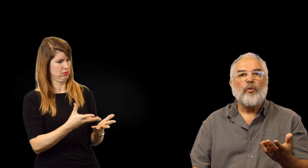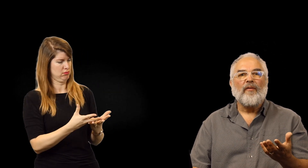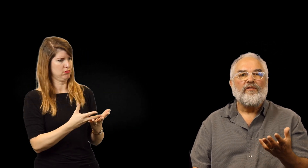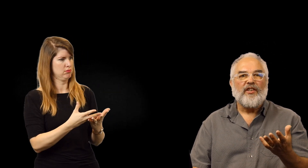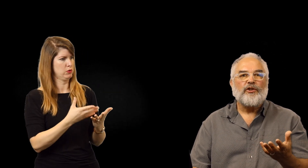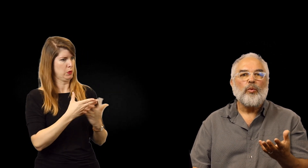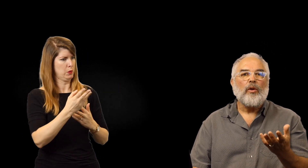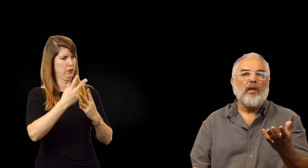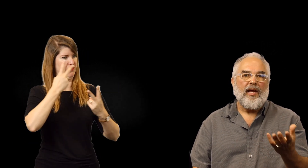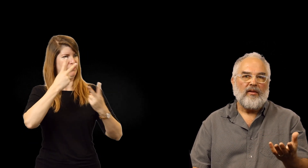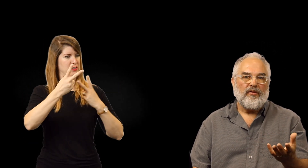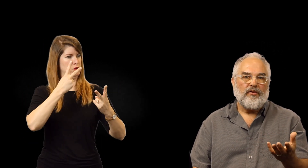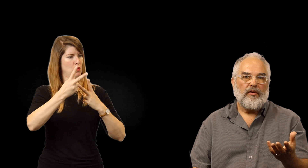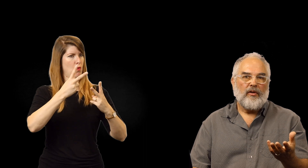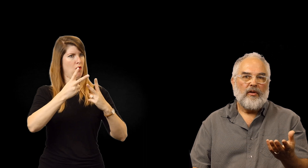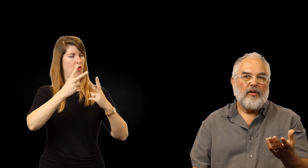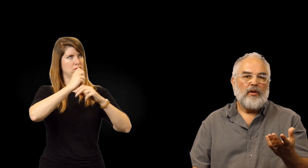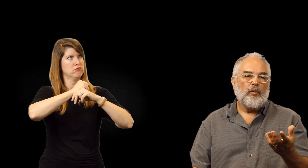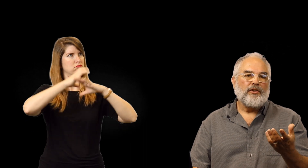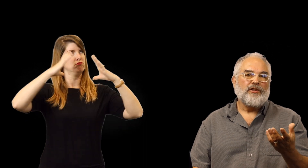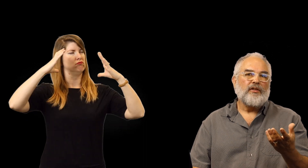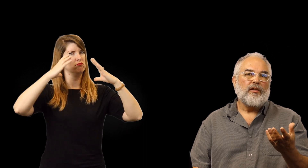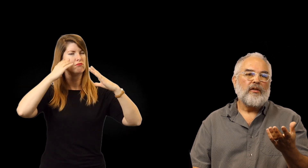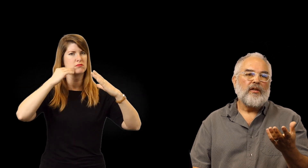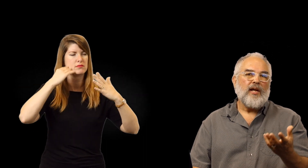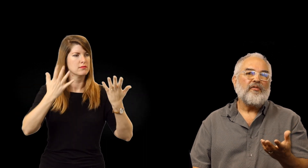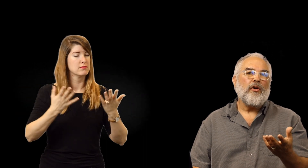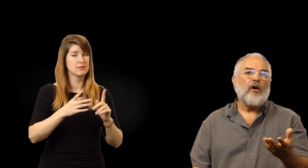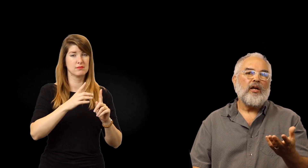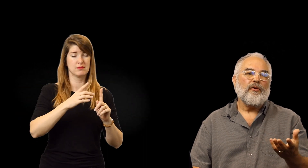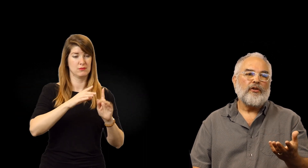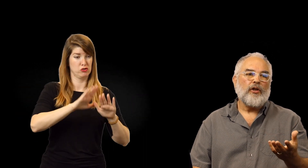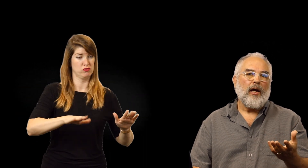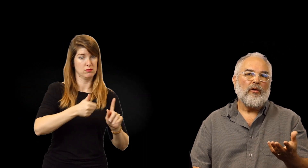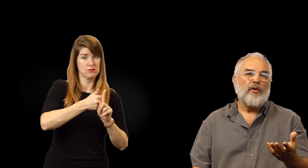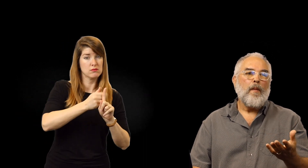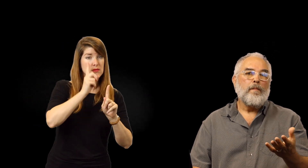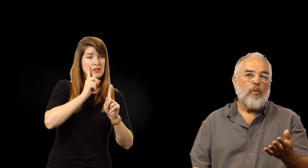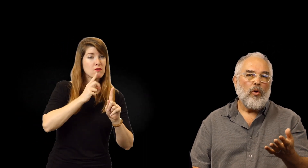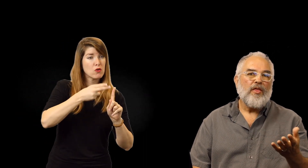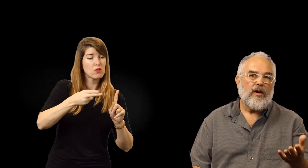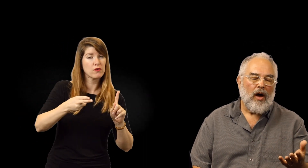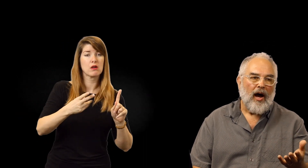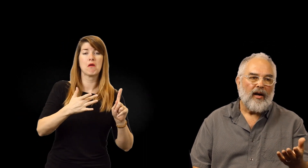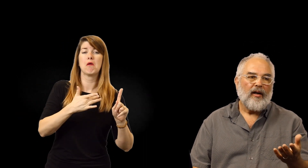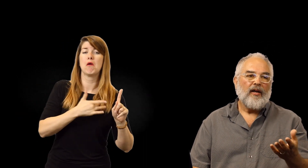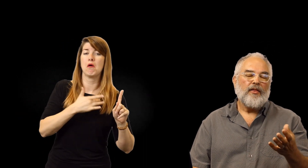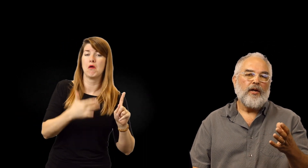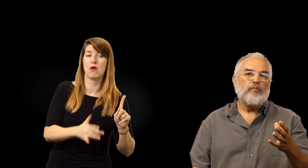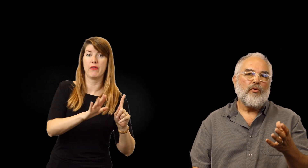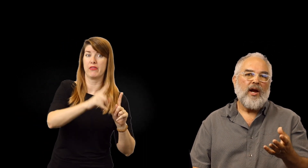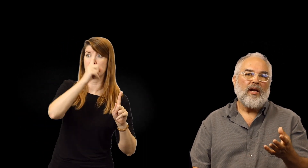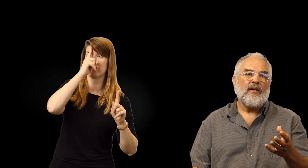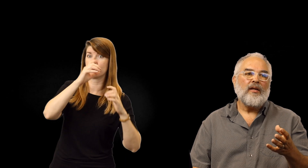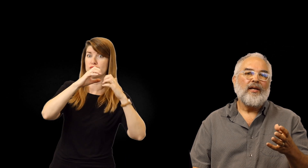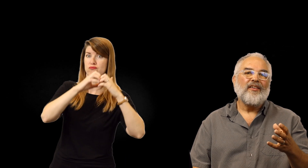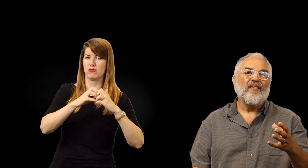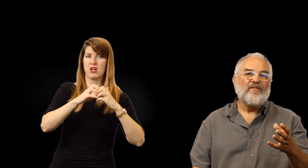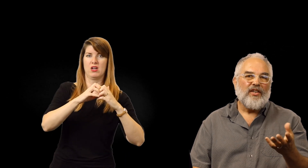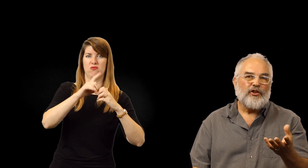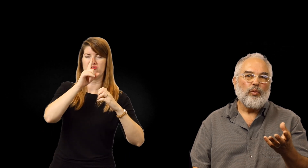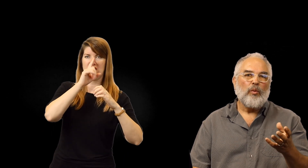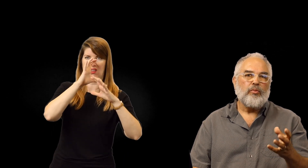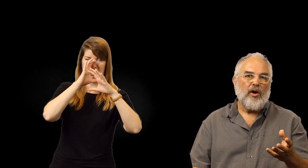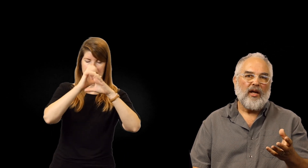child through a visual lens, which the deaf and hard of hearing child, more than not, their brain